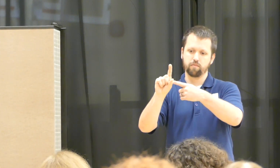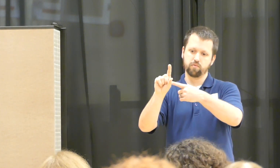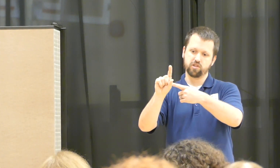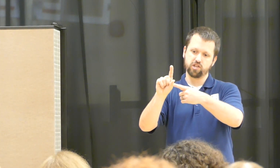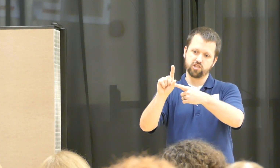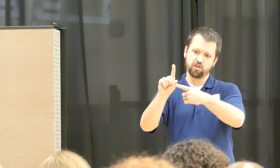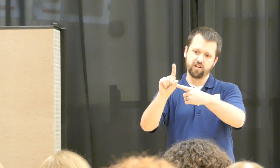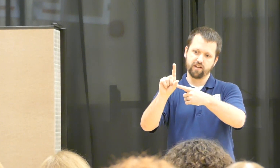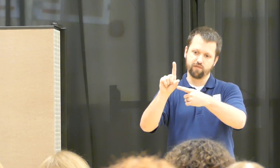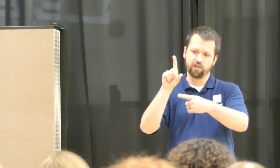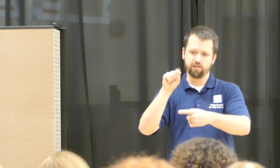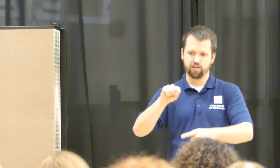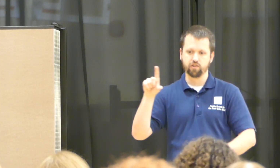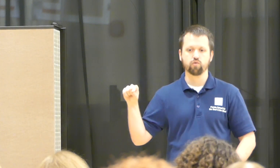With just your index finger. There you go,